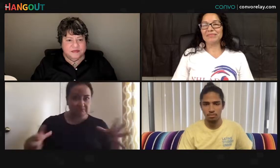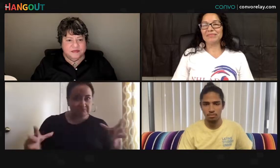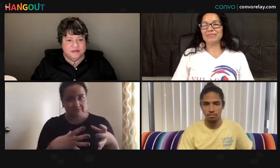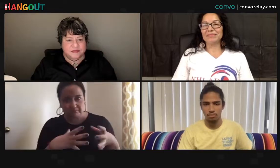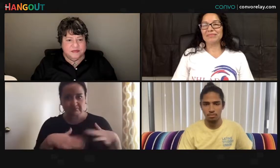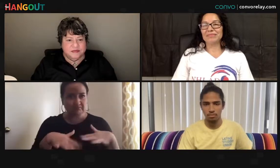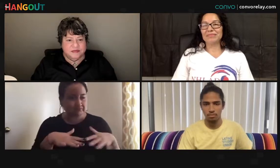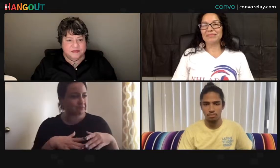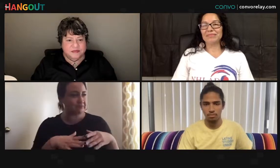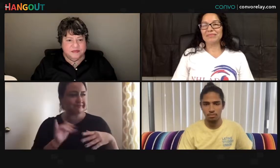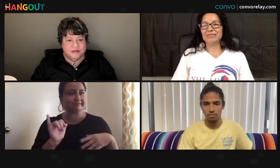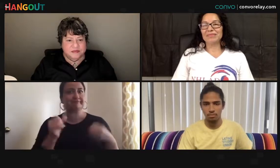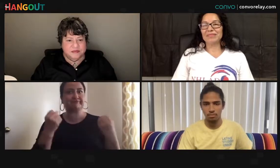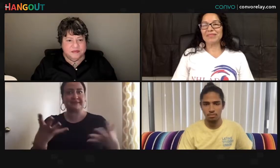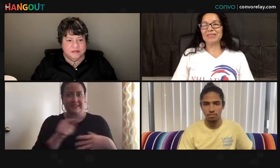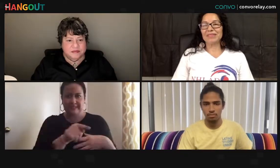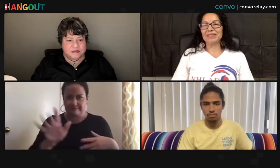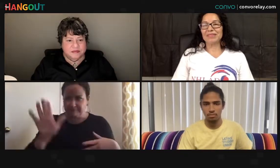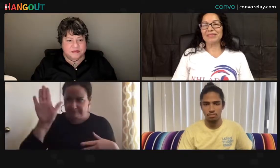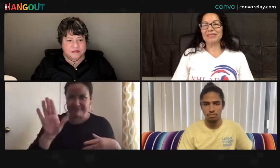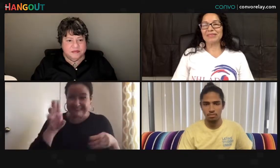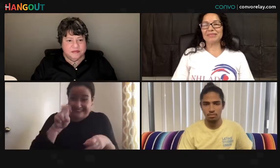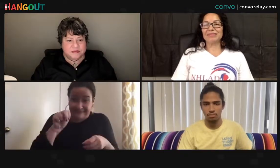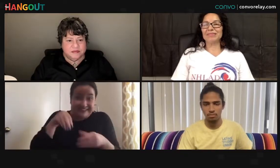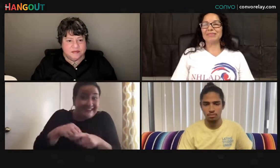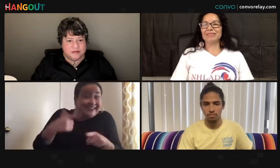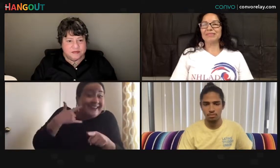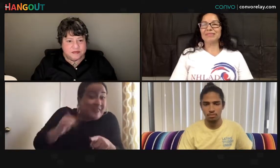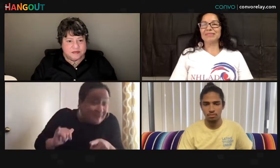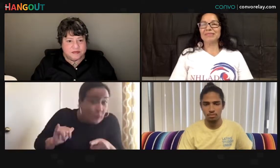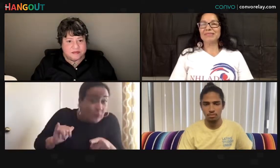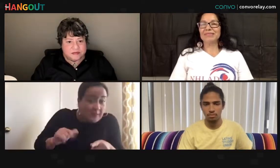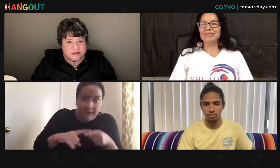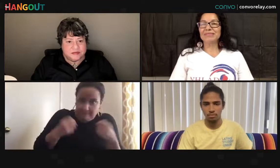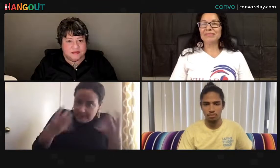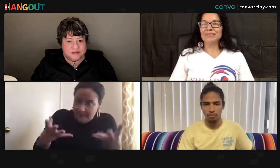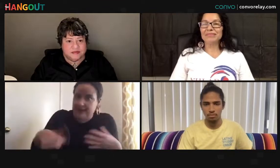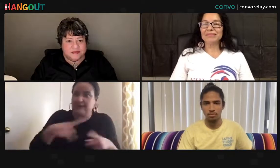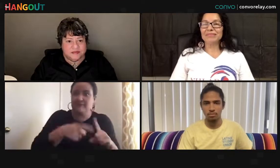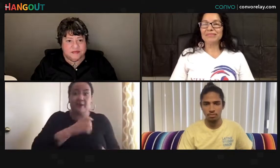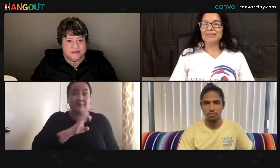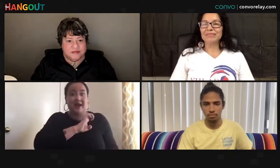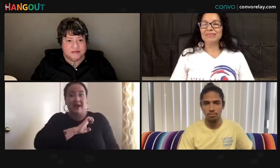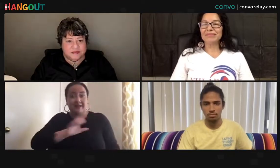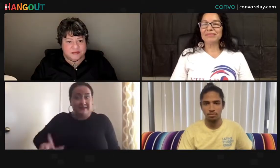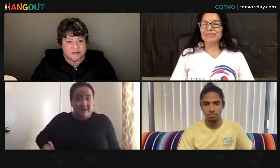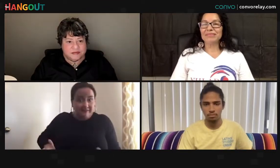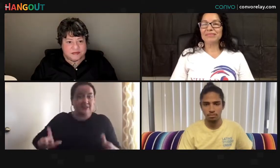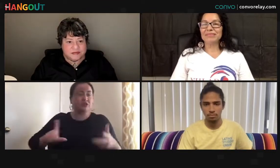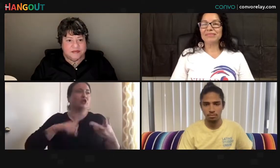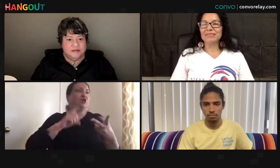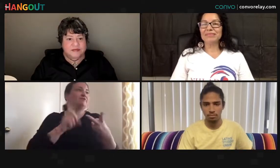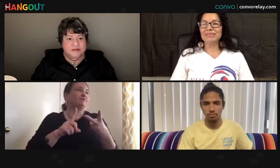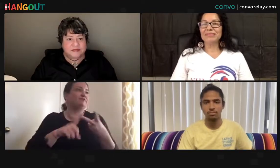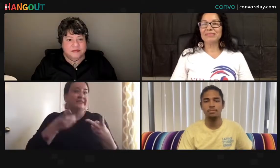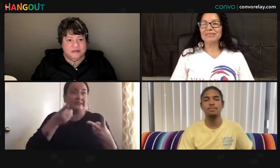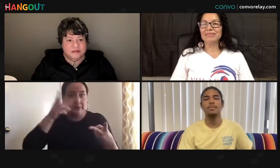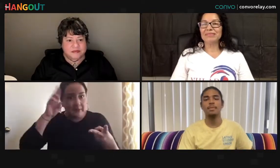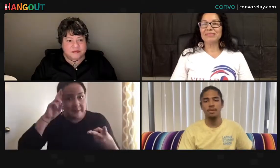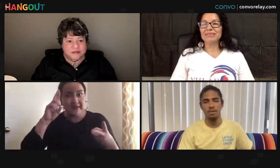it was a Latino organization, and a lot of people would, even in California, they would just step up, and a lot of people were from El